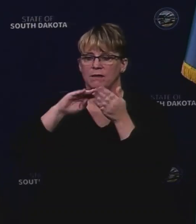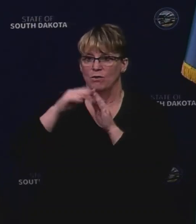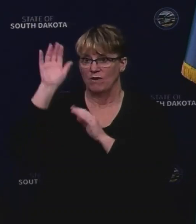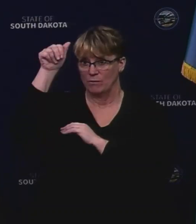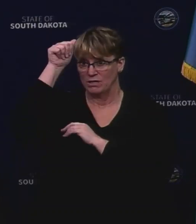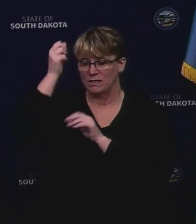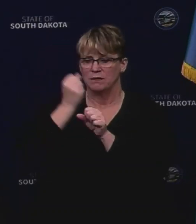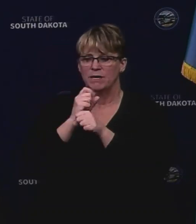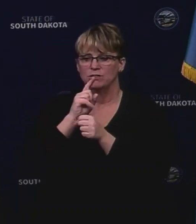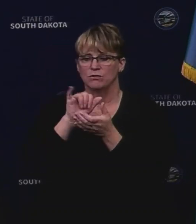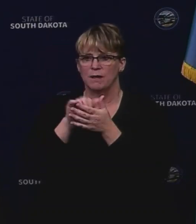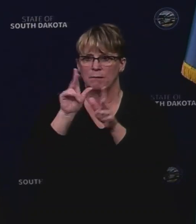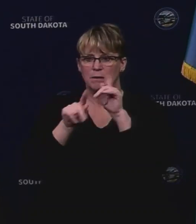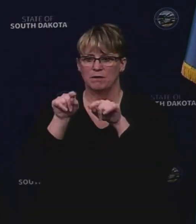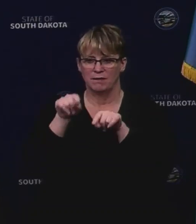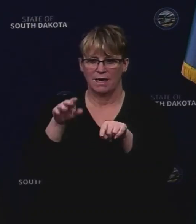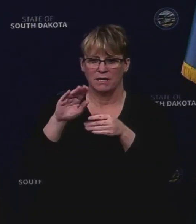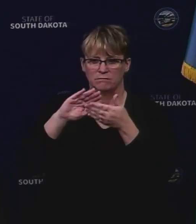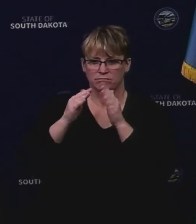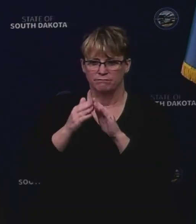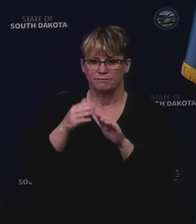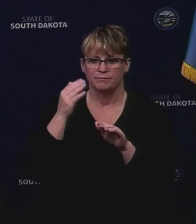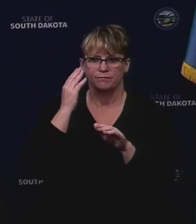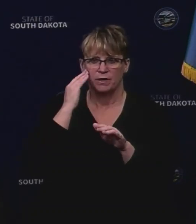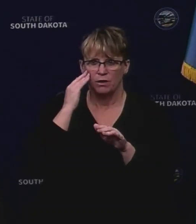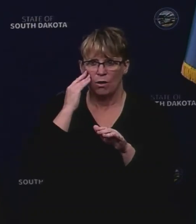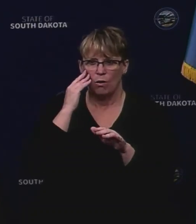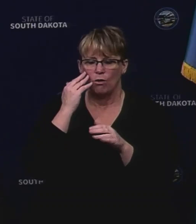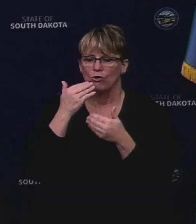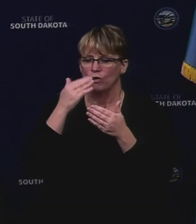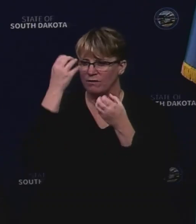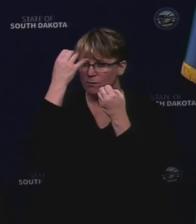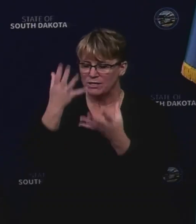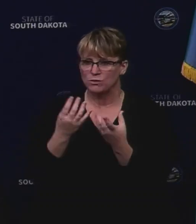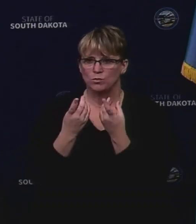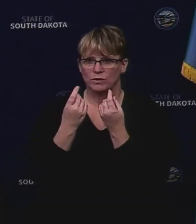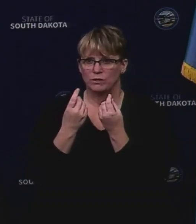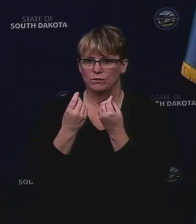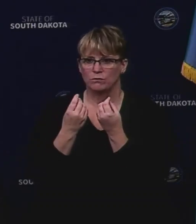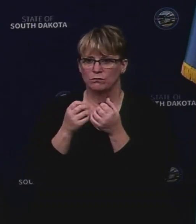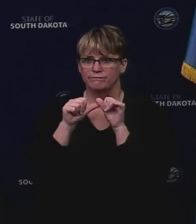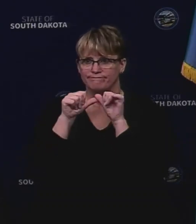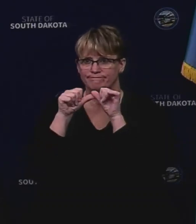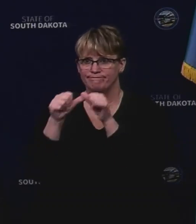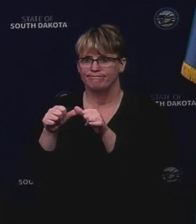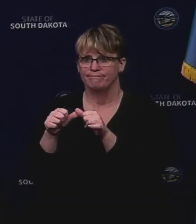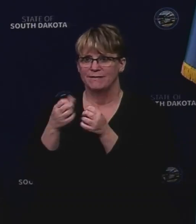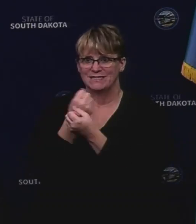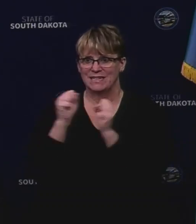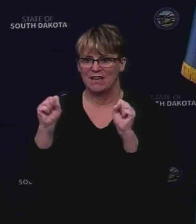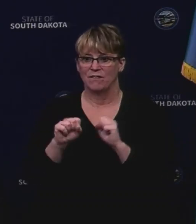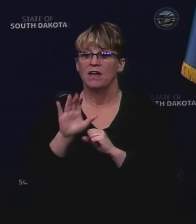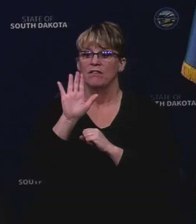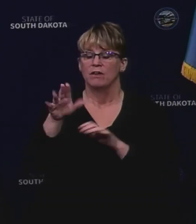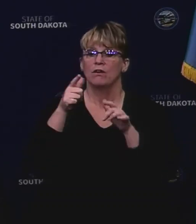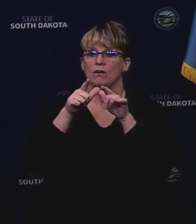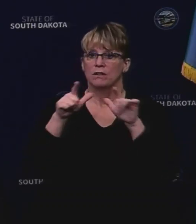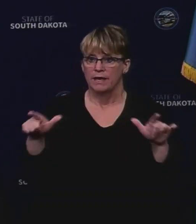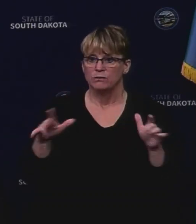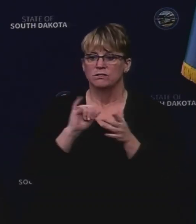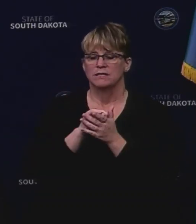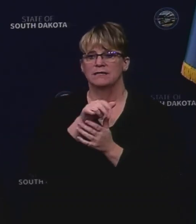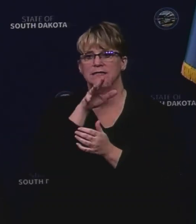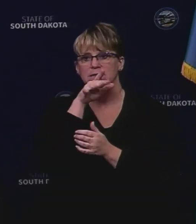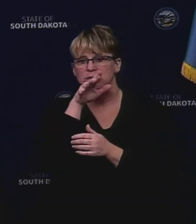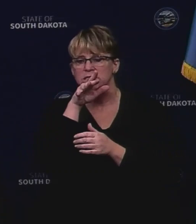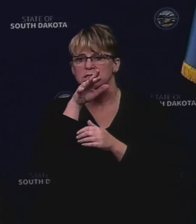that people in that community are getting good information about COVID and what they need to do to stay safe in the languages that they